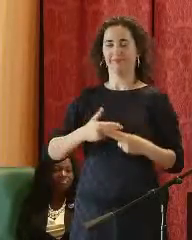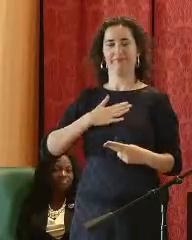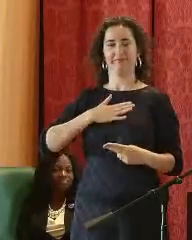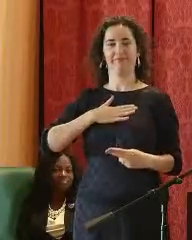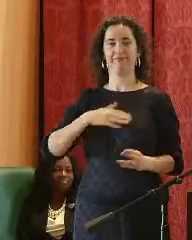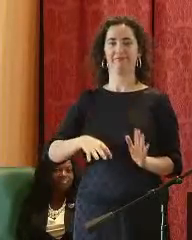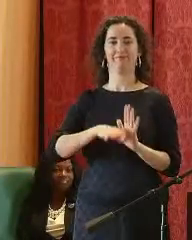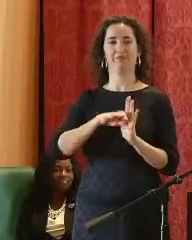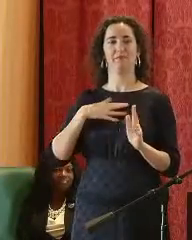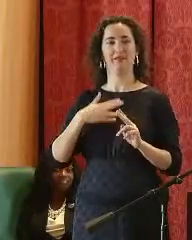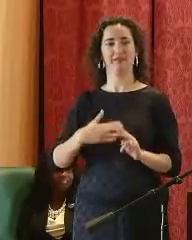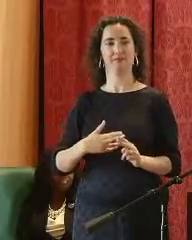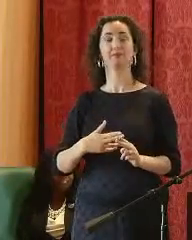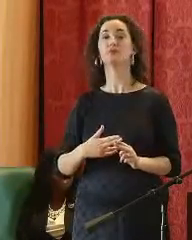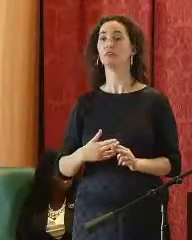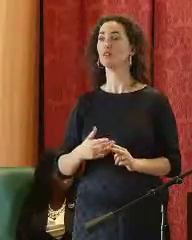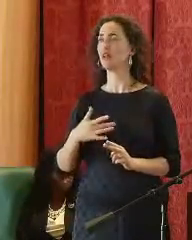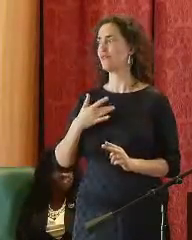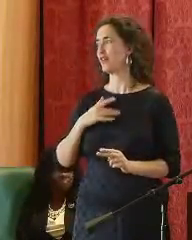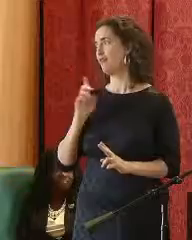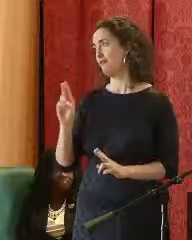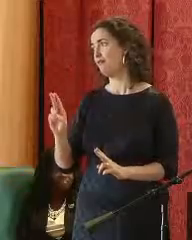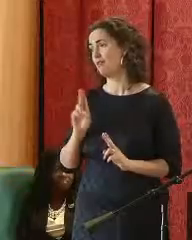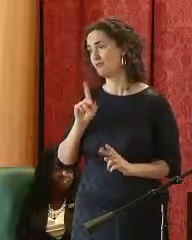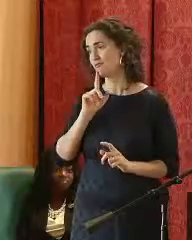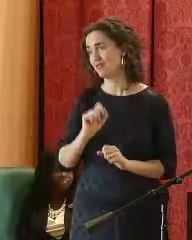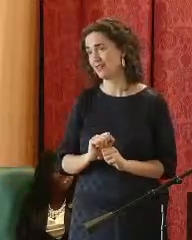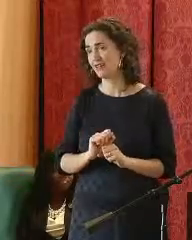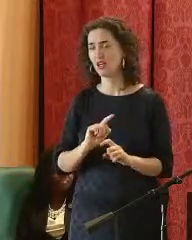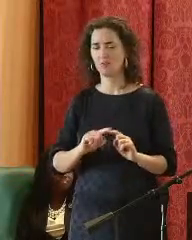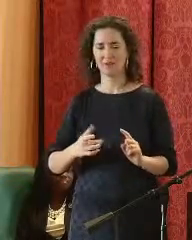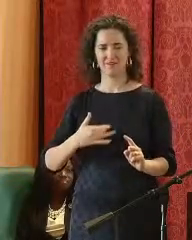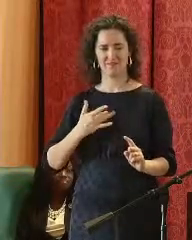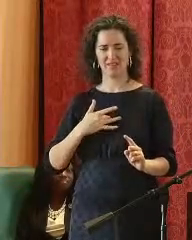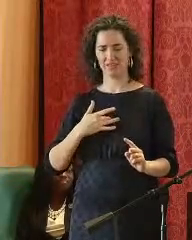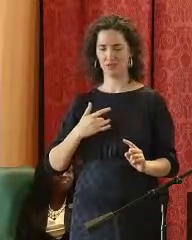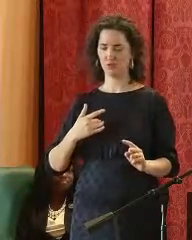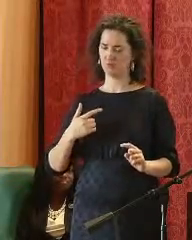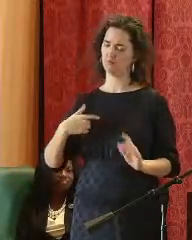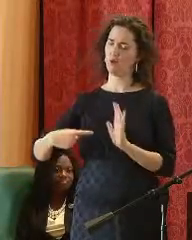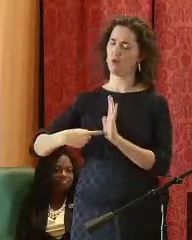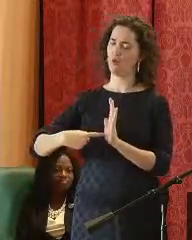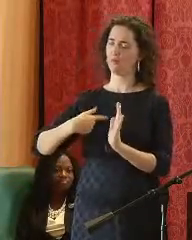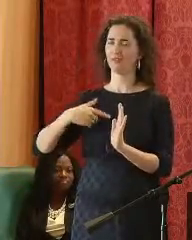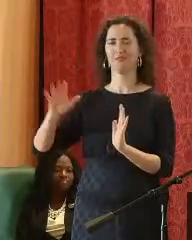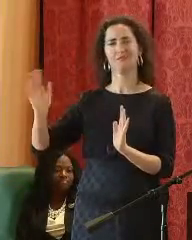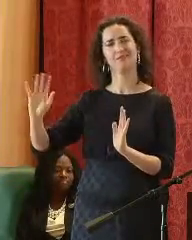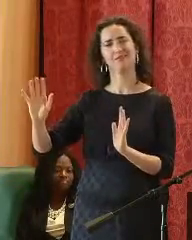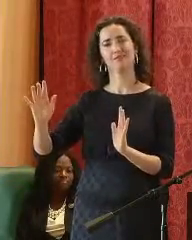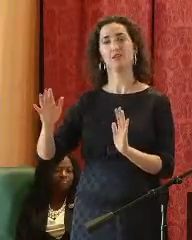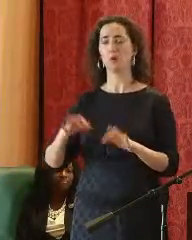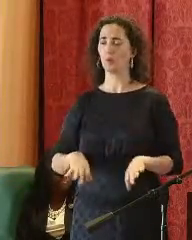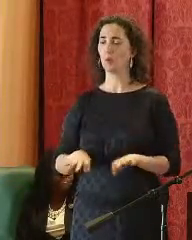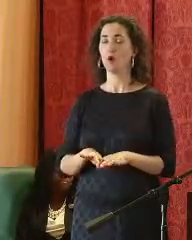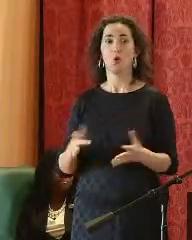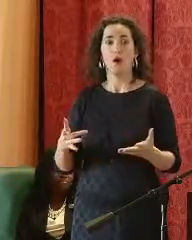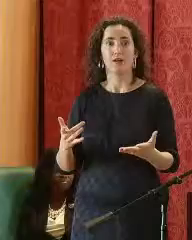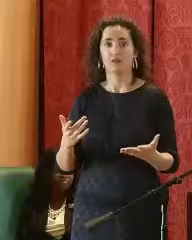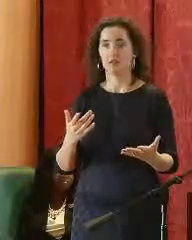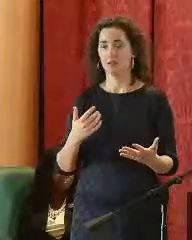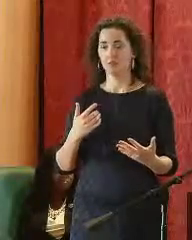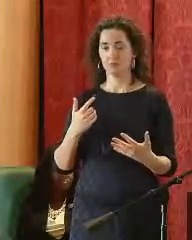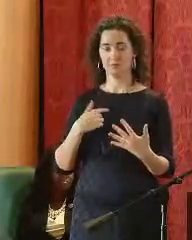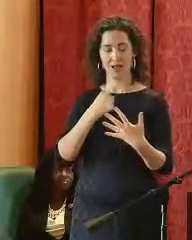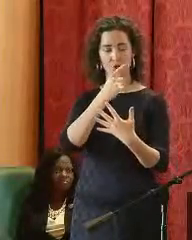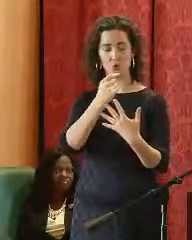And I'm truly honored for this, but I don't necessarily feel like I deserve it, because I feel like I'm just doing everything that I should